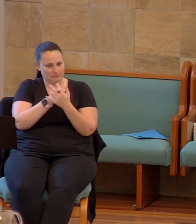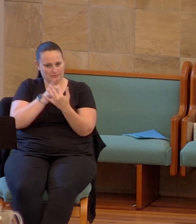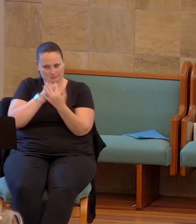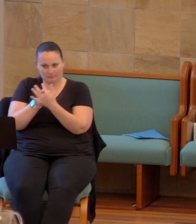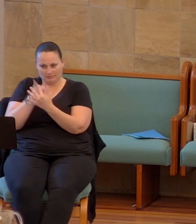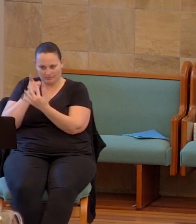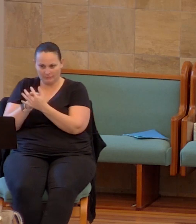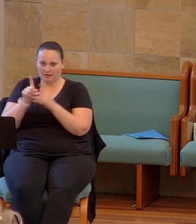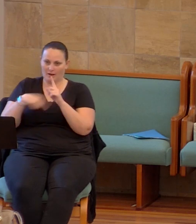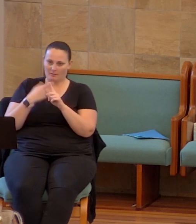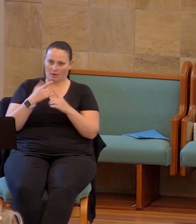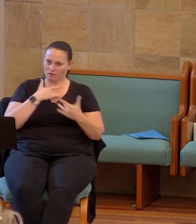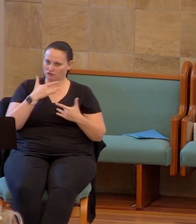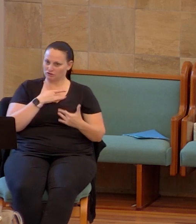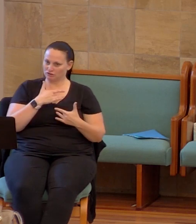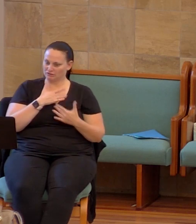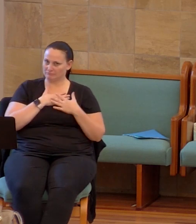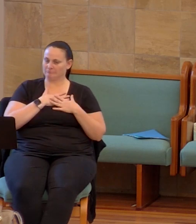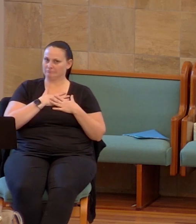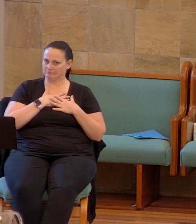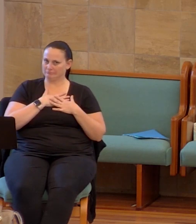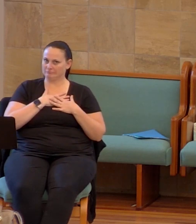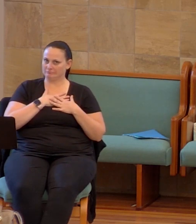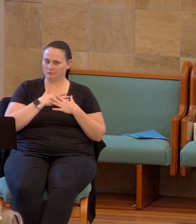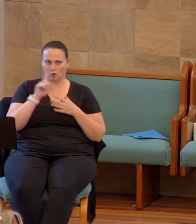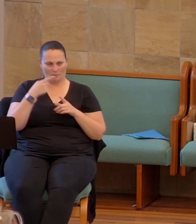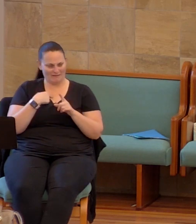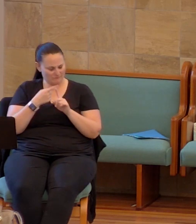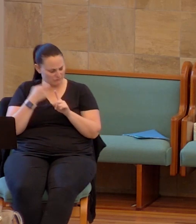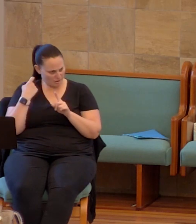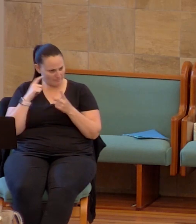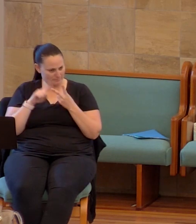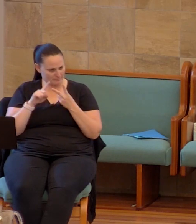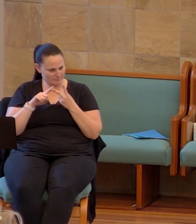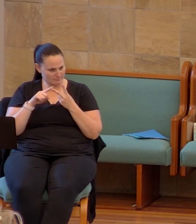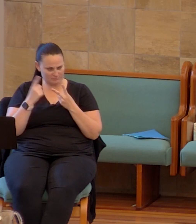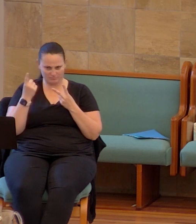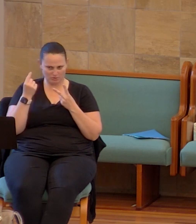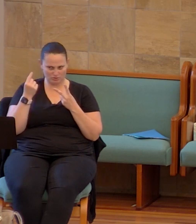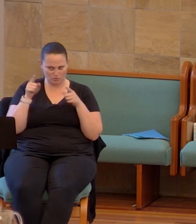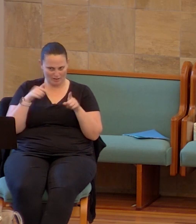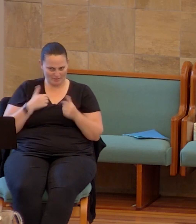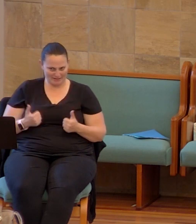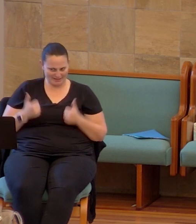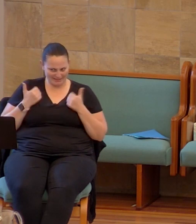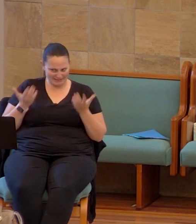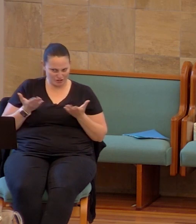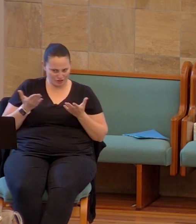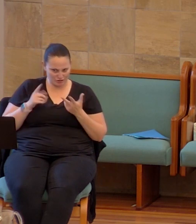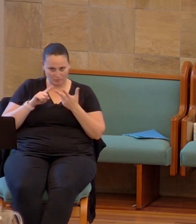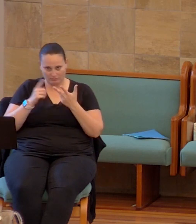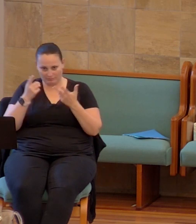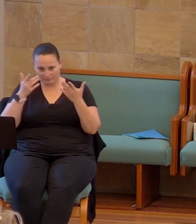that are of ultimate concern. Where have I come from? What am I going to do while I'm here? And where do I go